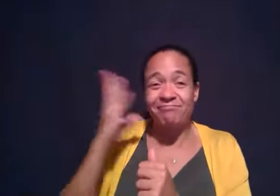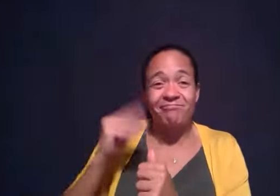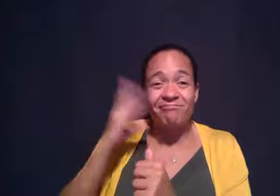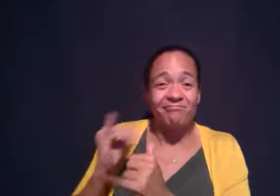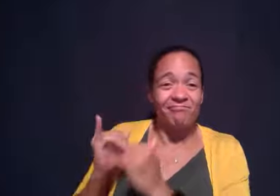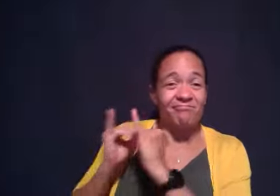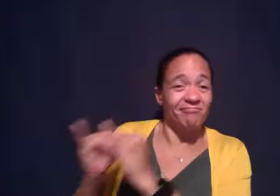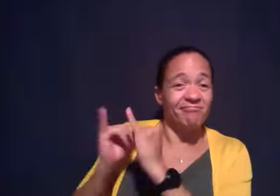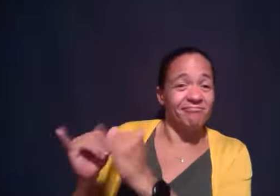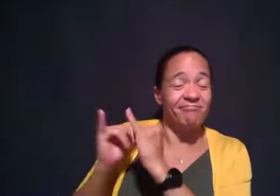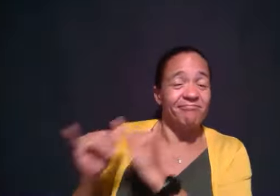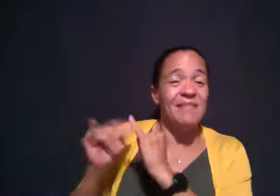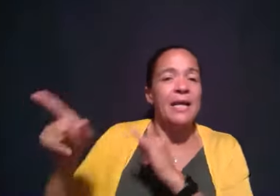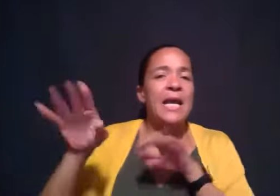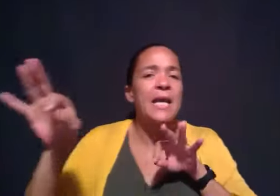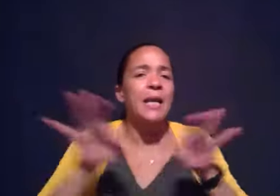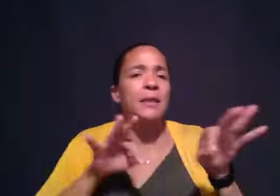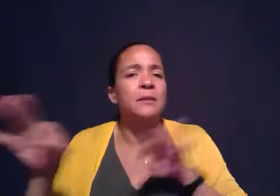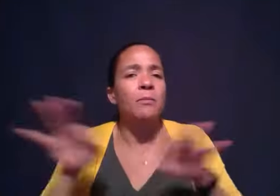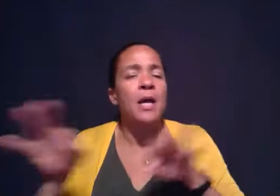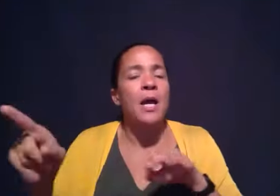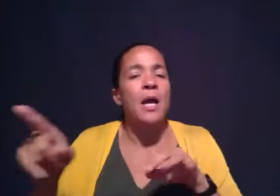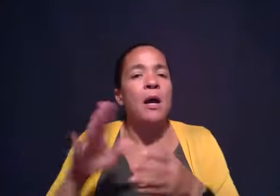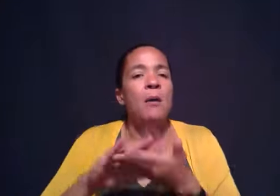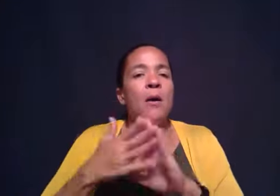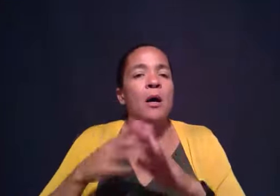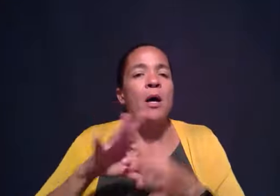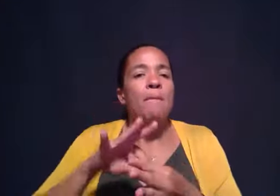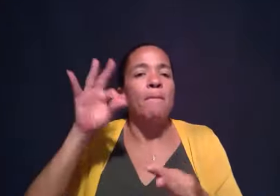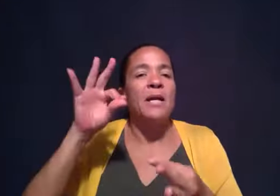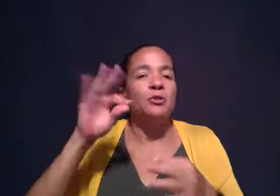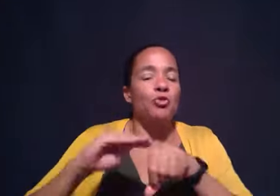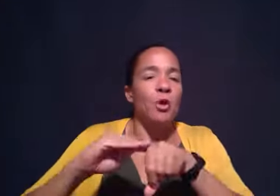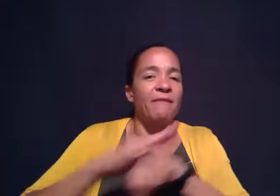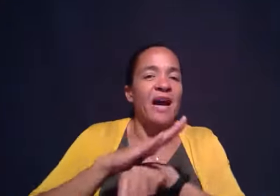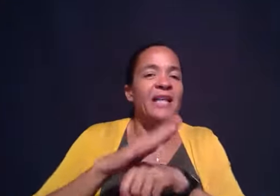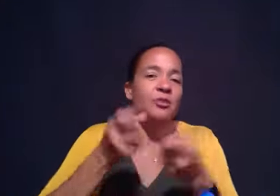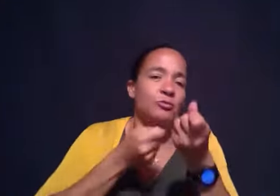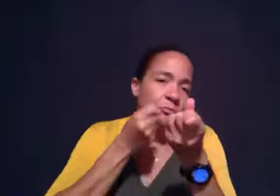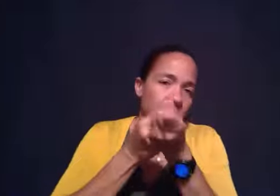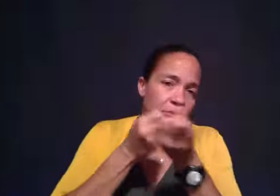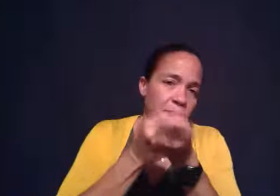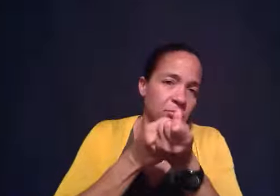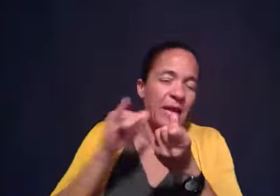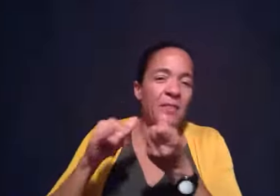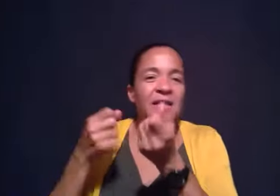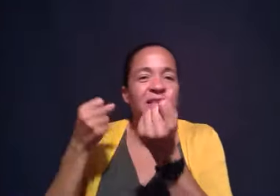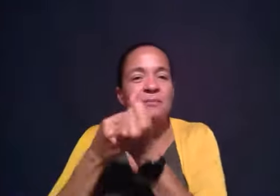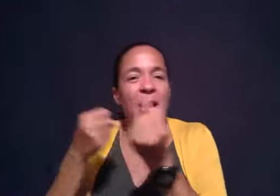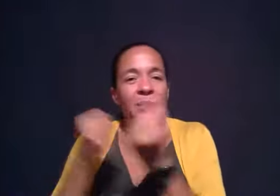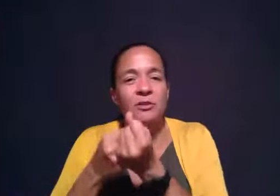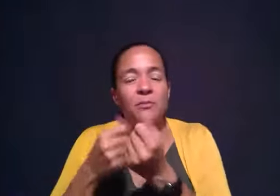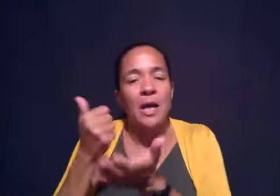to him was that he got a spiritual advisor. We call them sponsors. The sponsor helped him take 12 spiritual principles and apply them in his